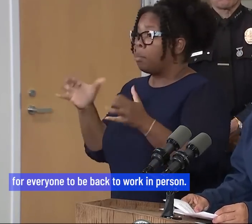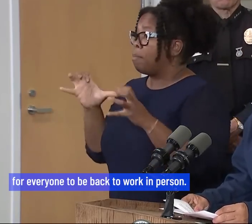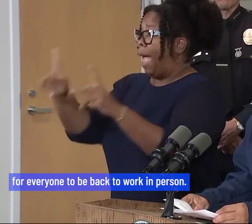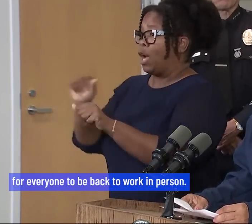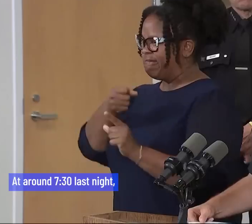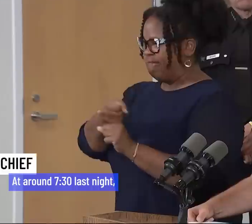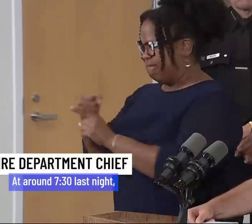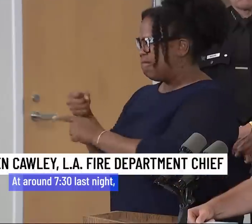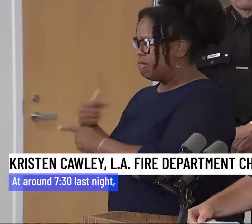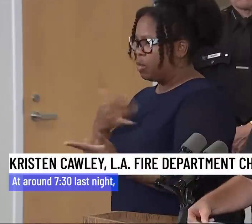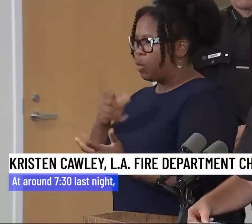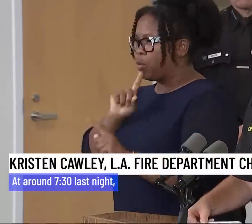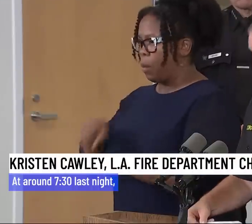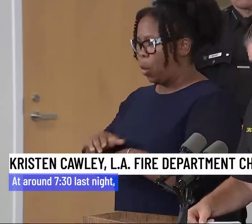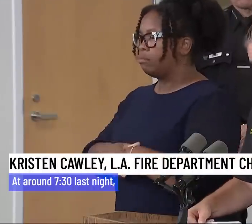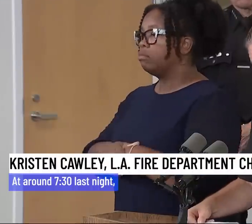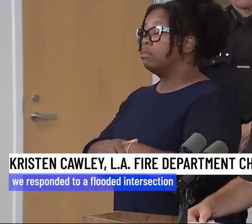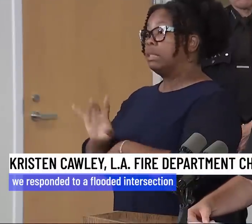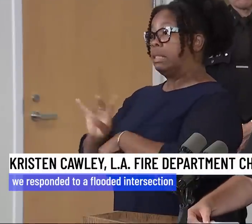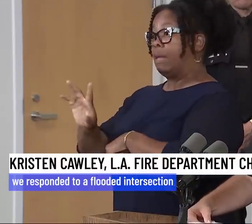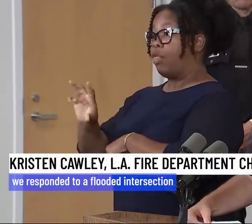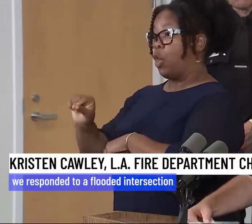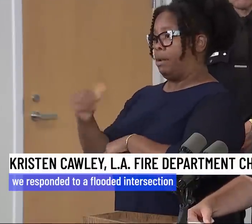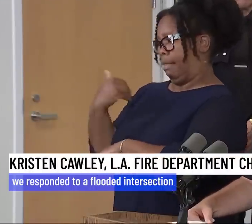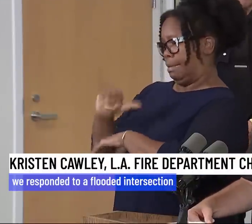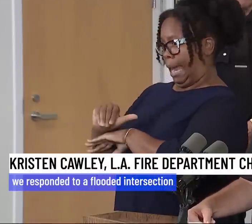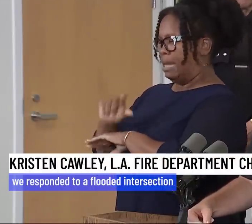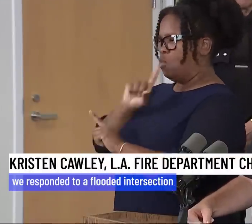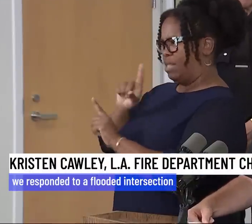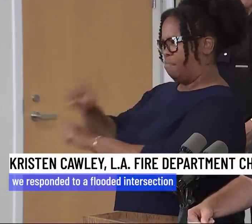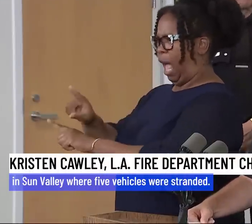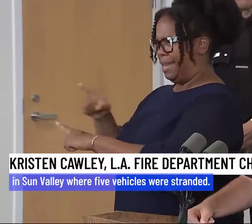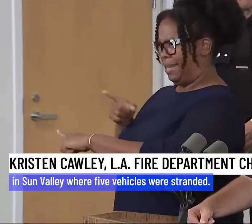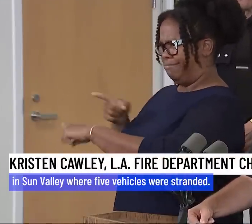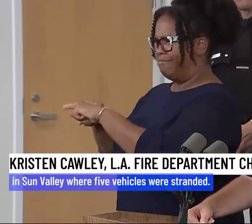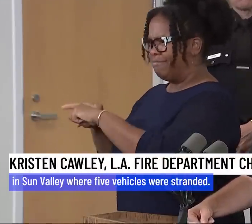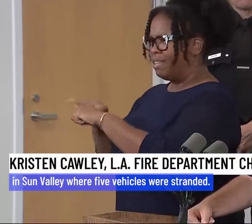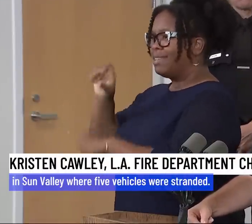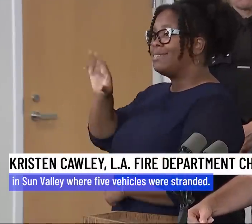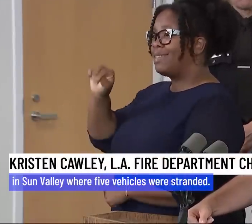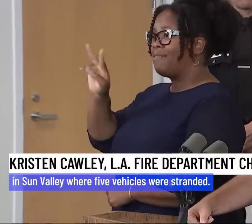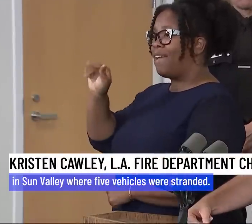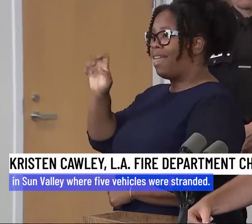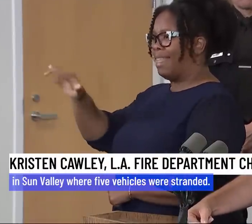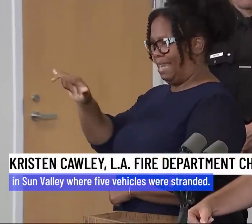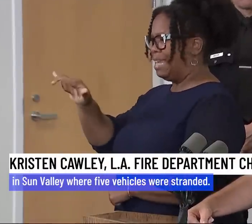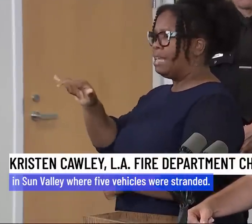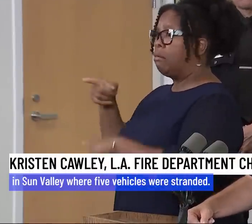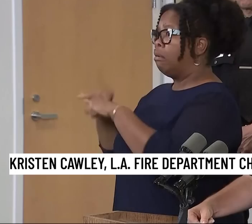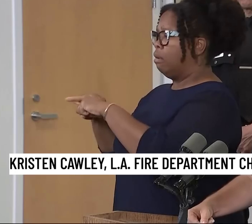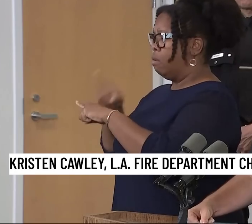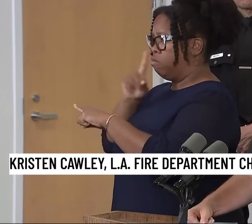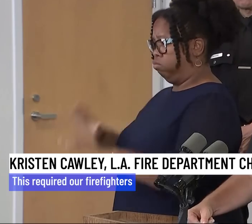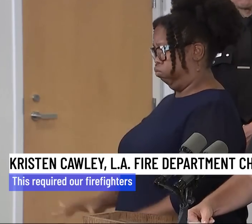in person. At around 7:30 last night, we responded to a flooded intersection in Sun Valley where five vehicles were